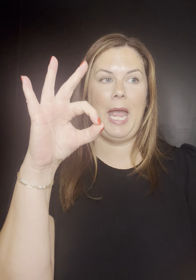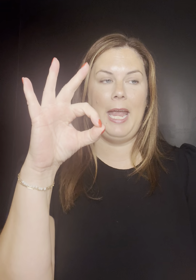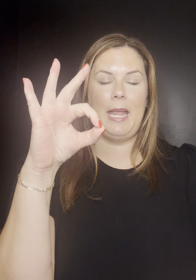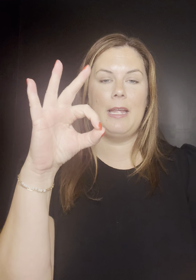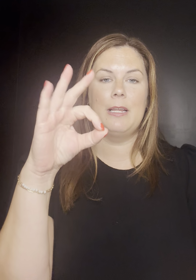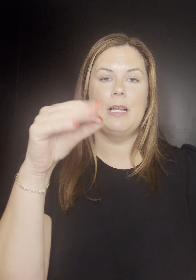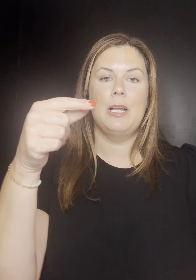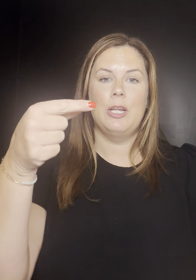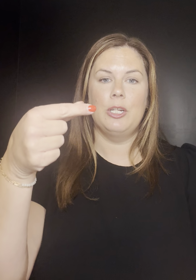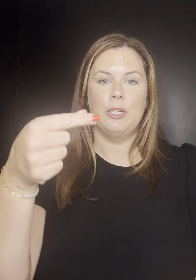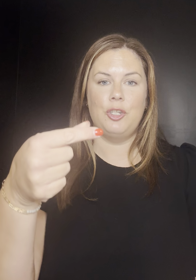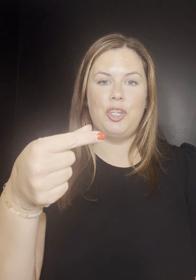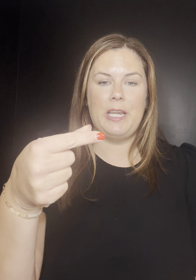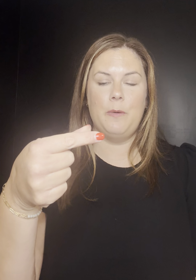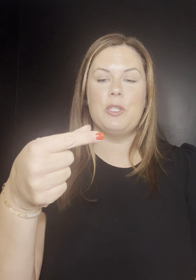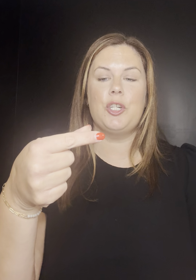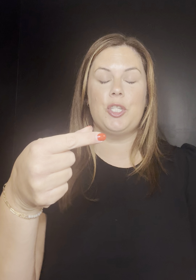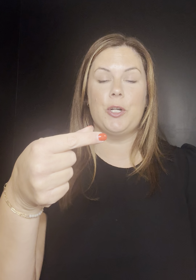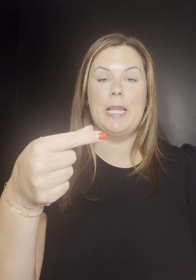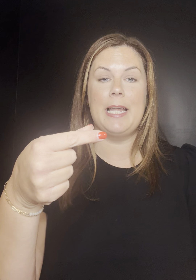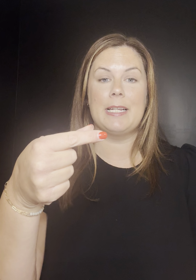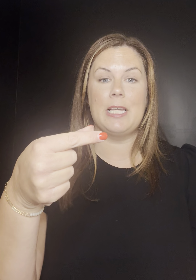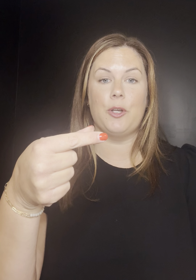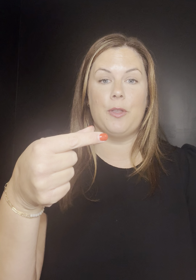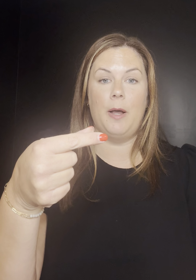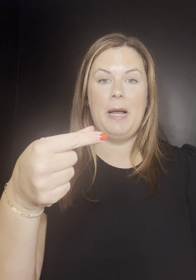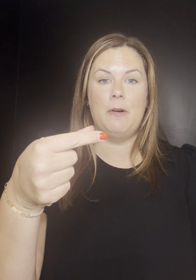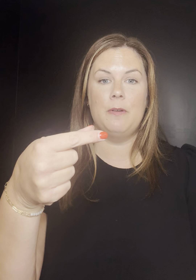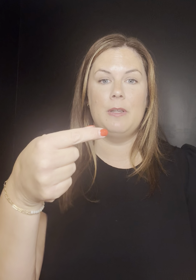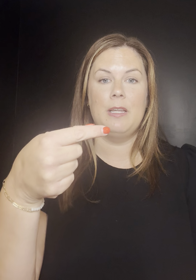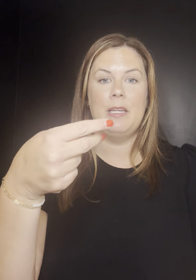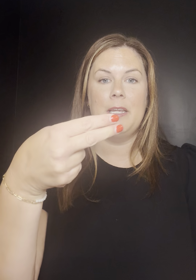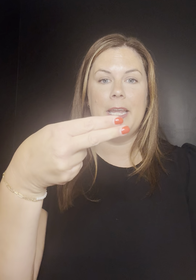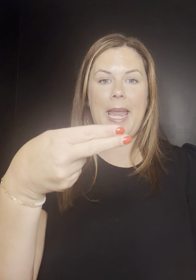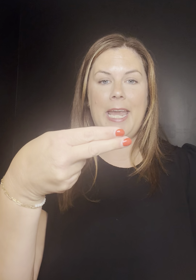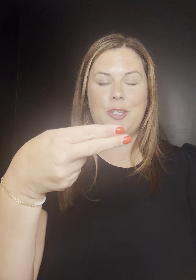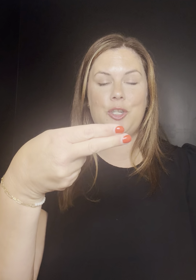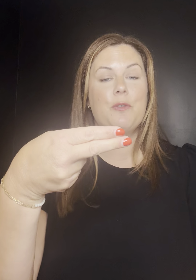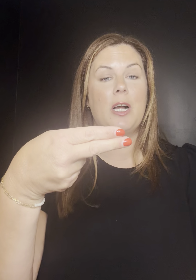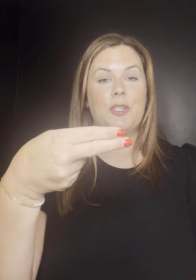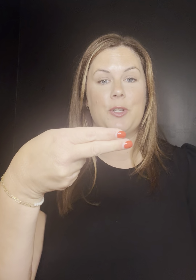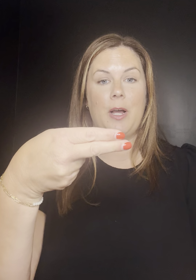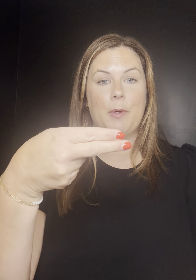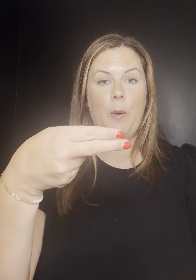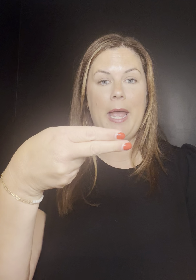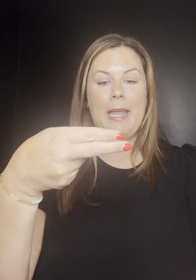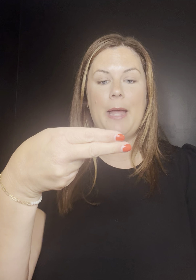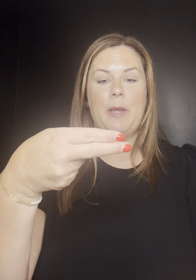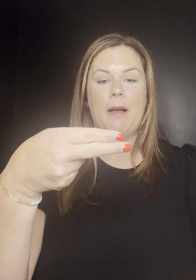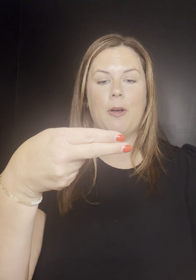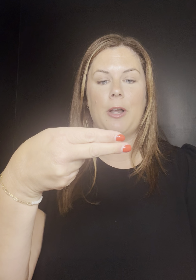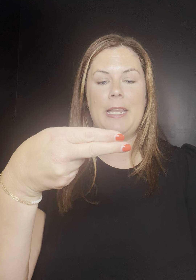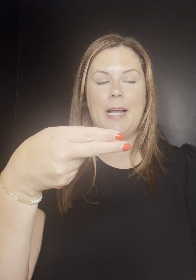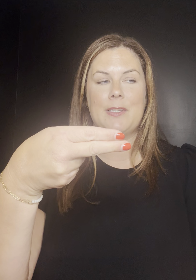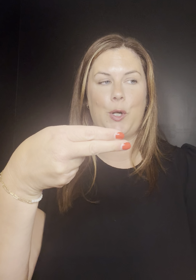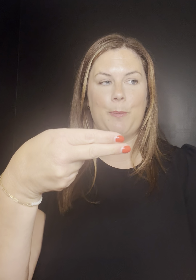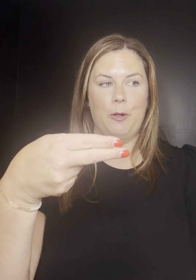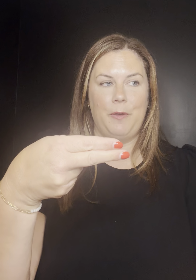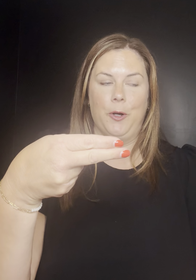OK. G was just your index and your thumb out. H, you tucked your thumb away, and we have our index and our middle finger